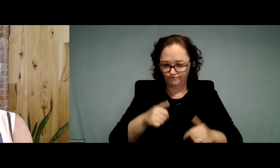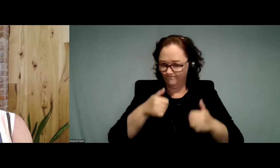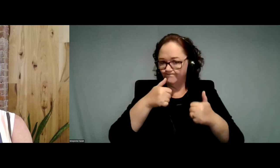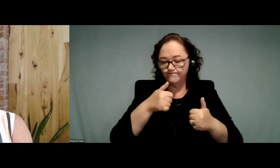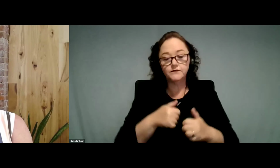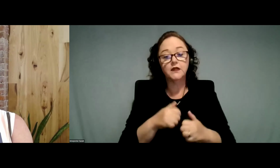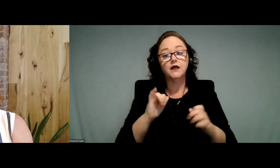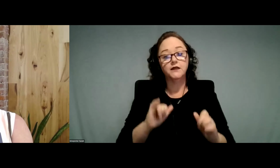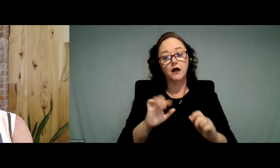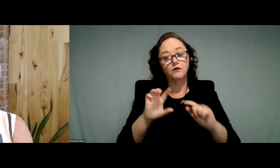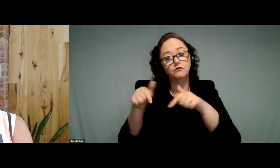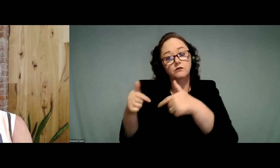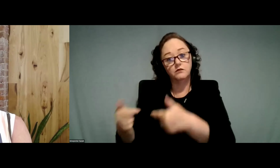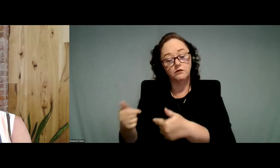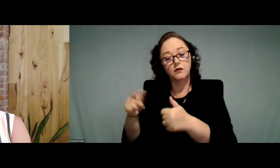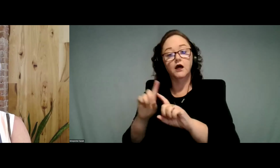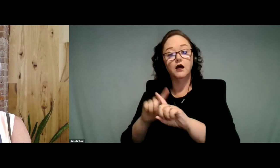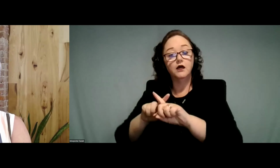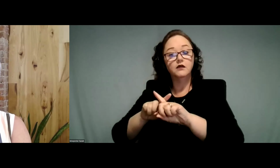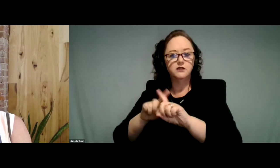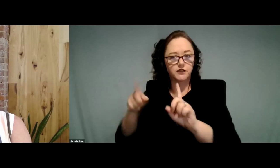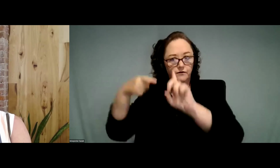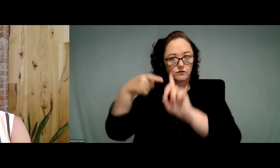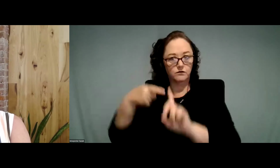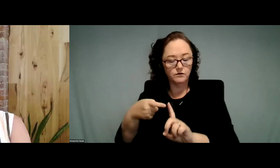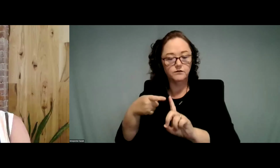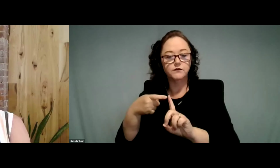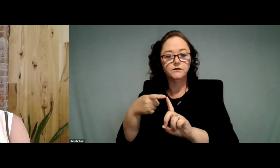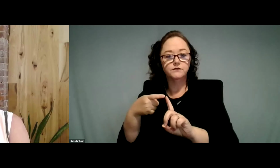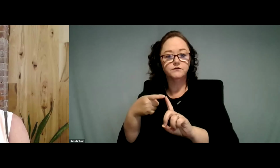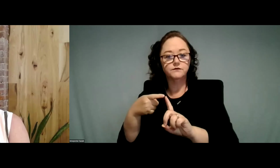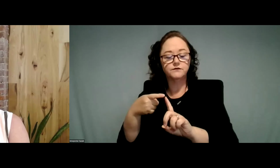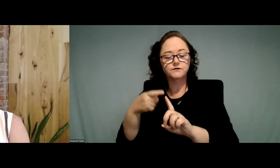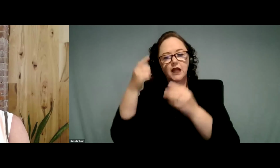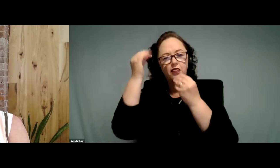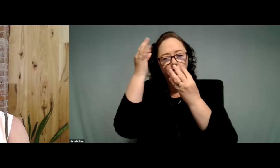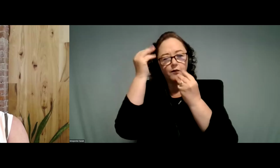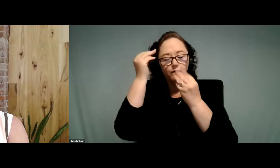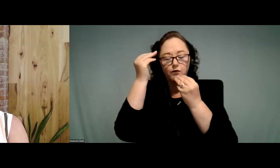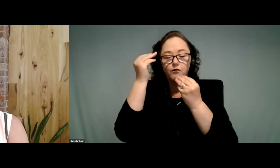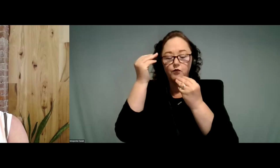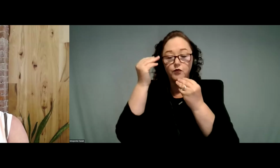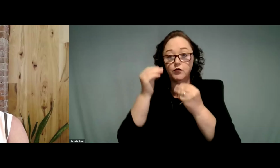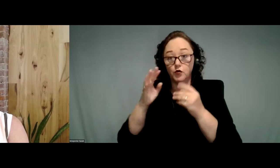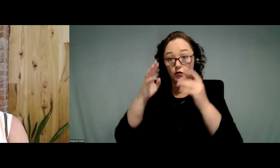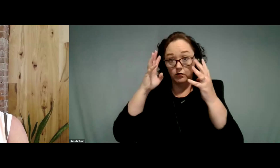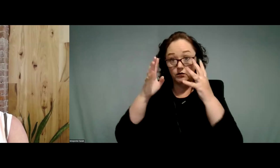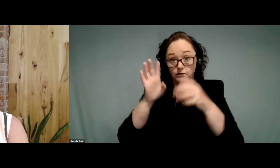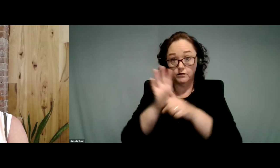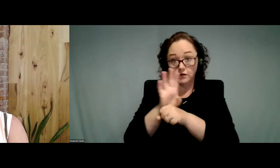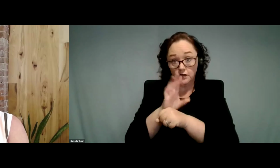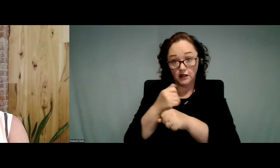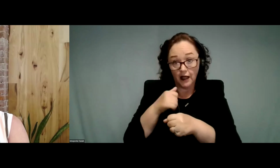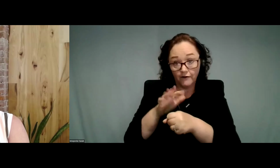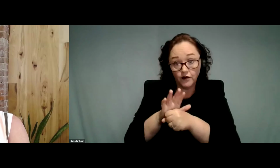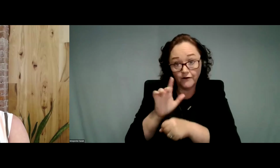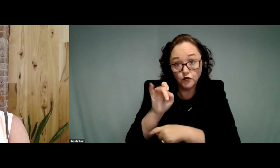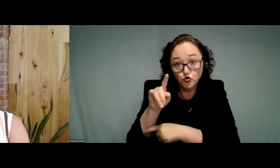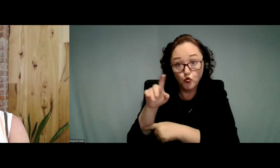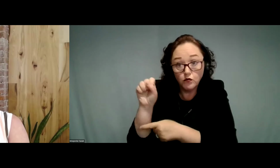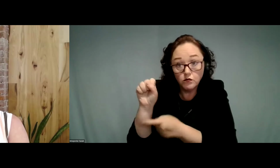another really key part of thinking about how to make sure that your creative business has the tools that it needs to be